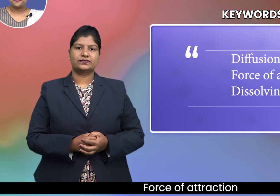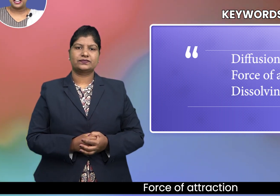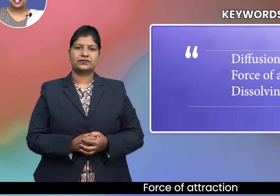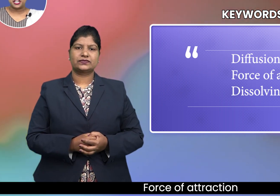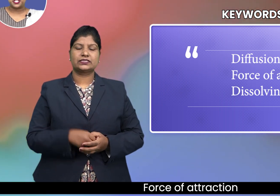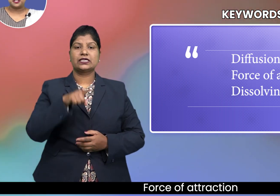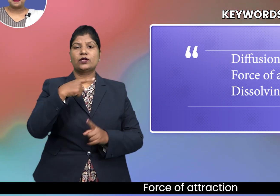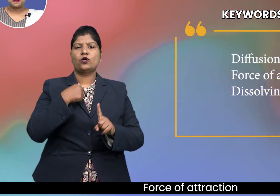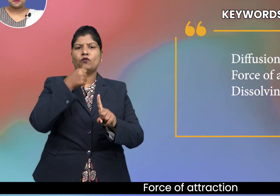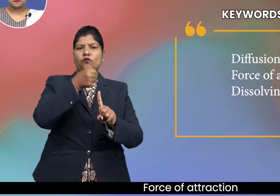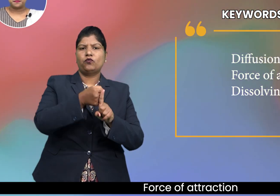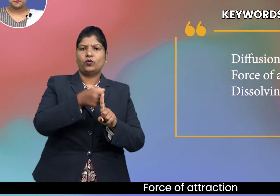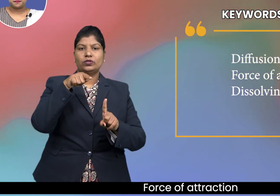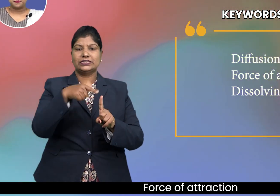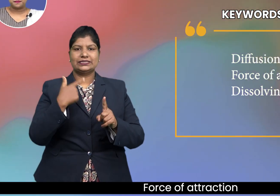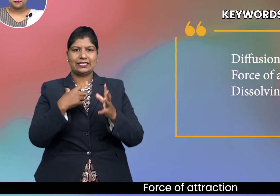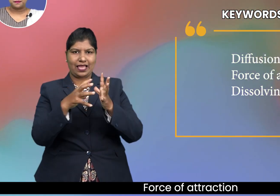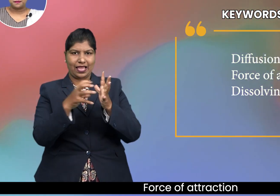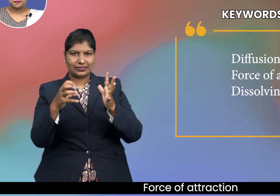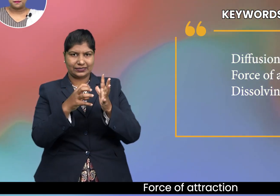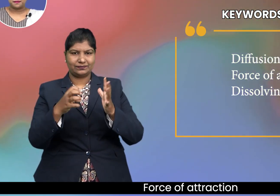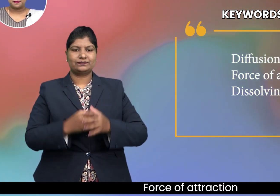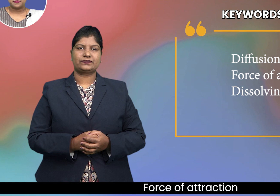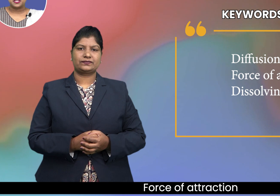force of attraction,